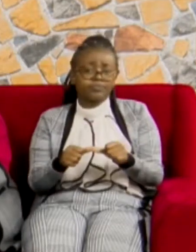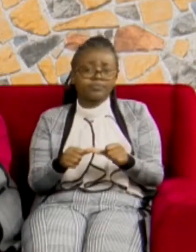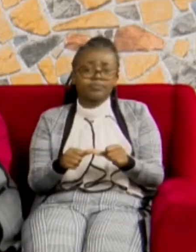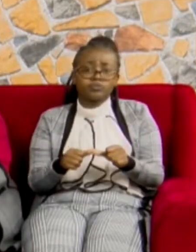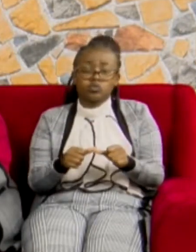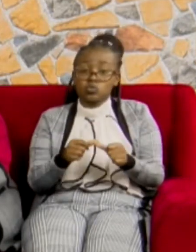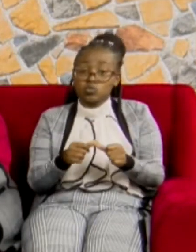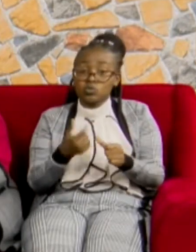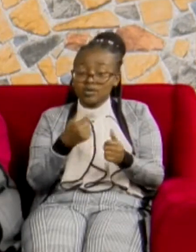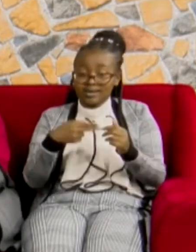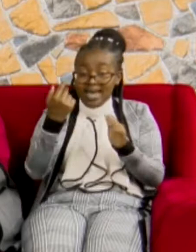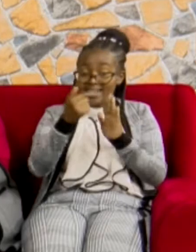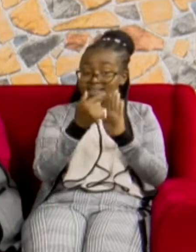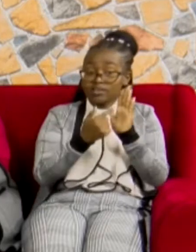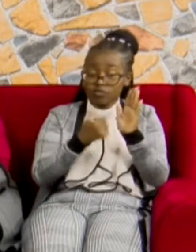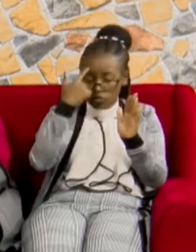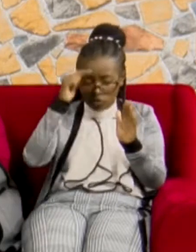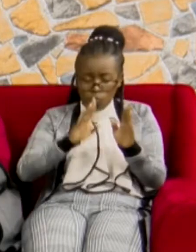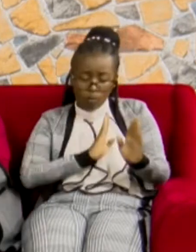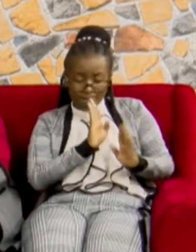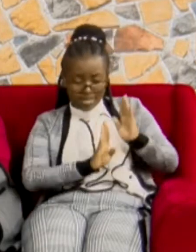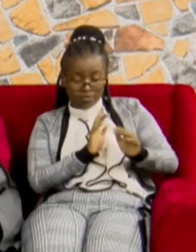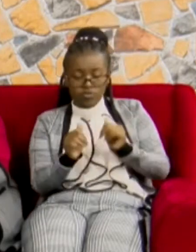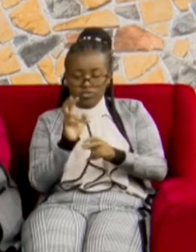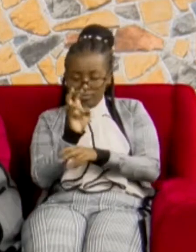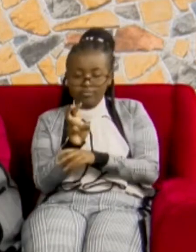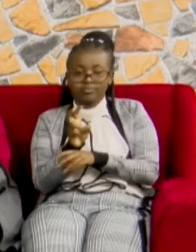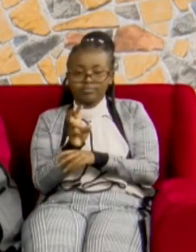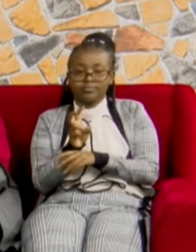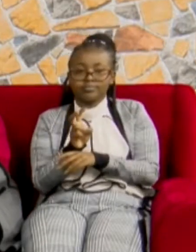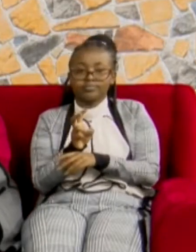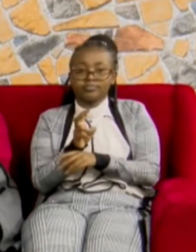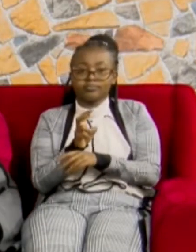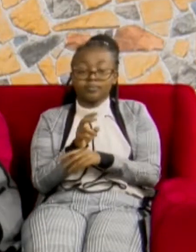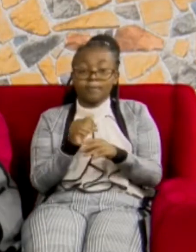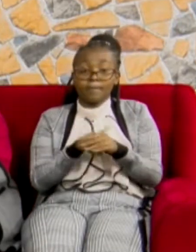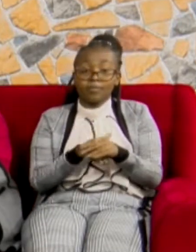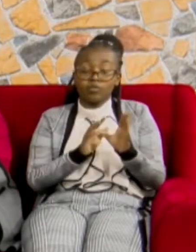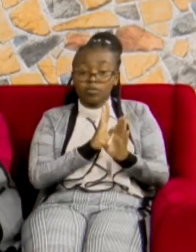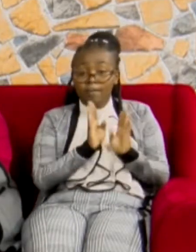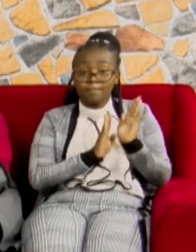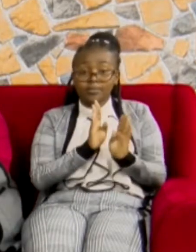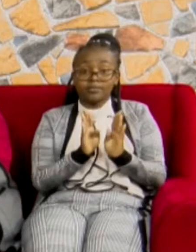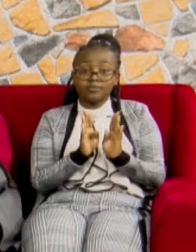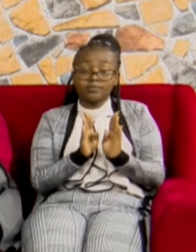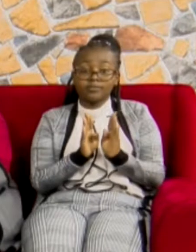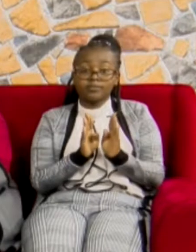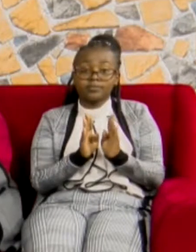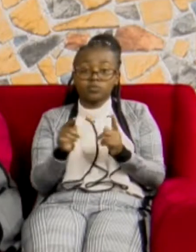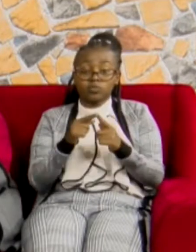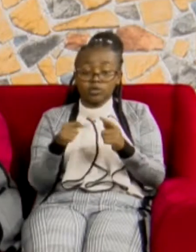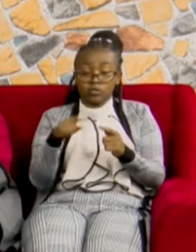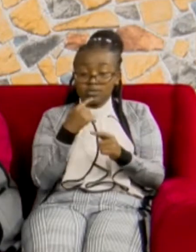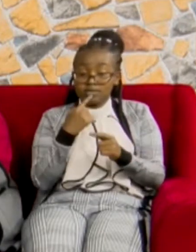right. So could you just highlight for us, like, what kind of behaviors are we looking at? In terms of behavior, when we